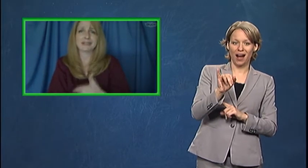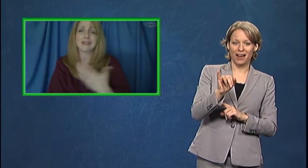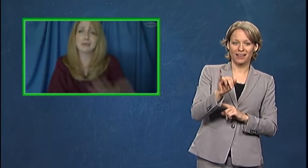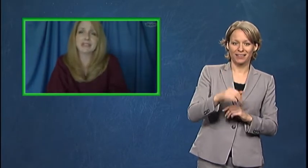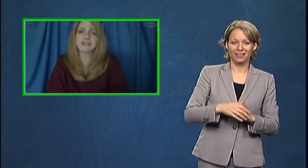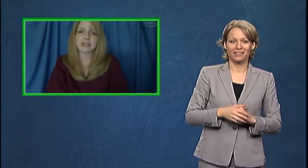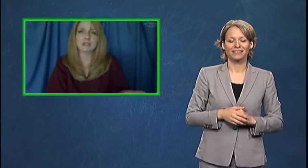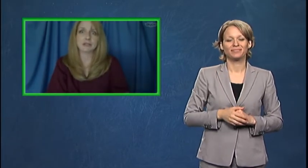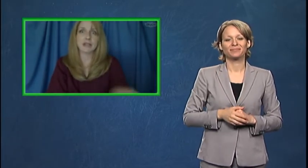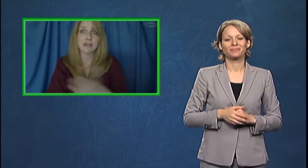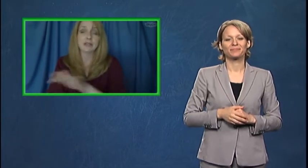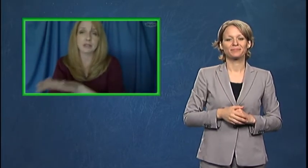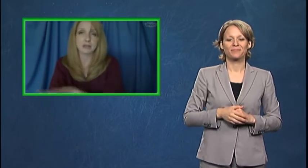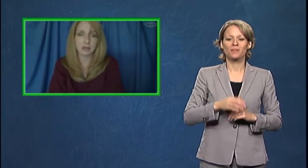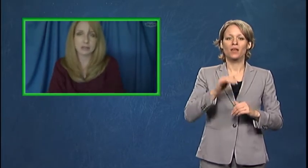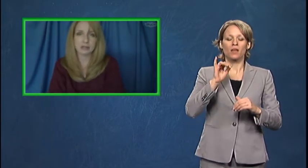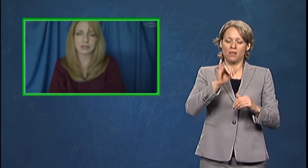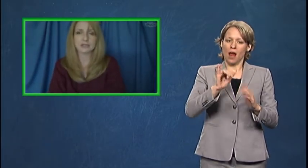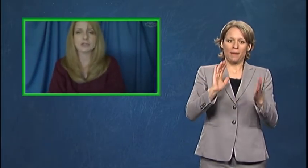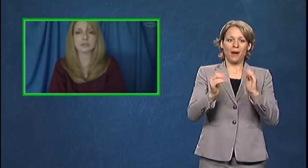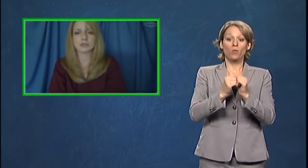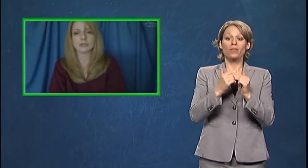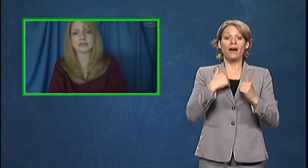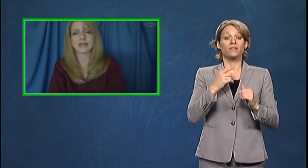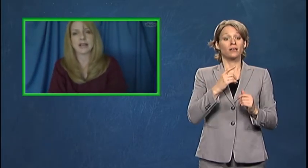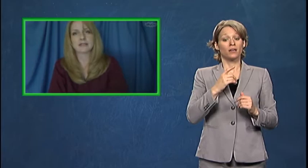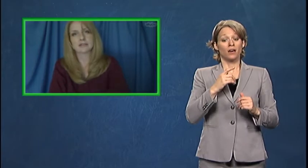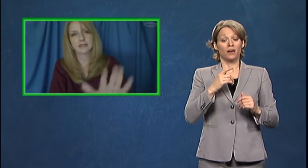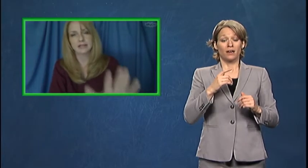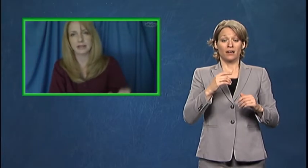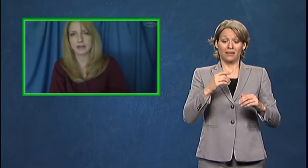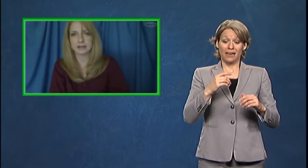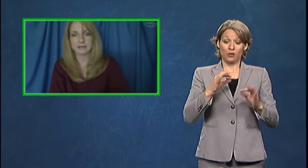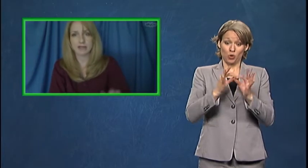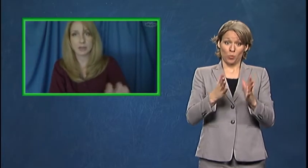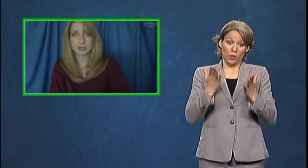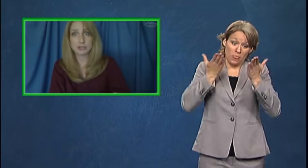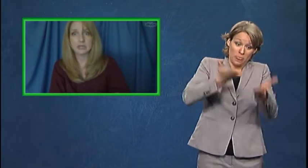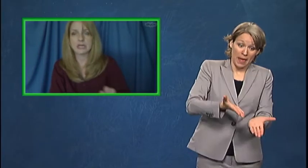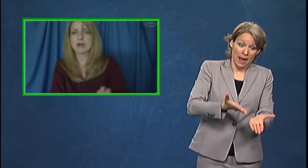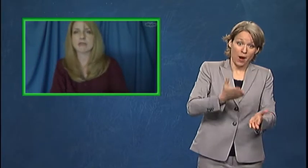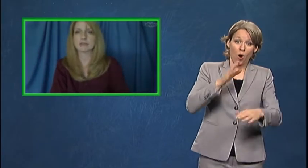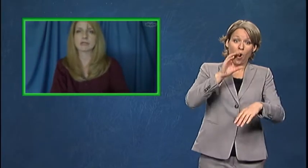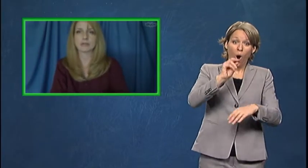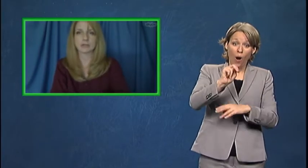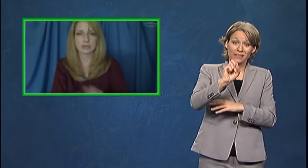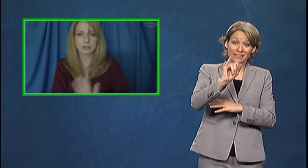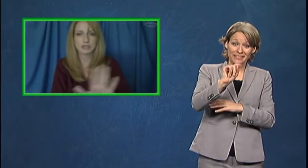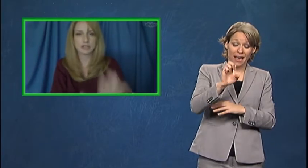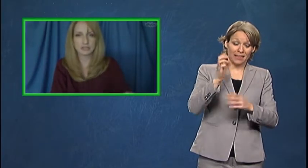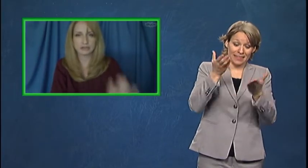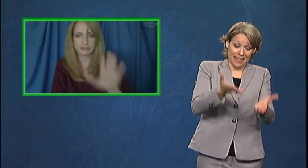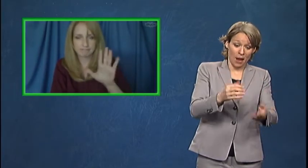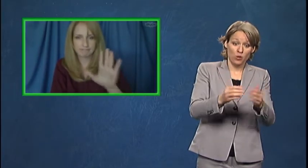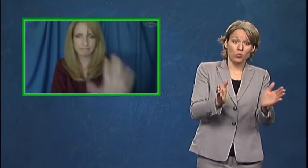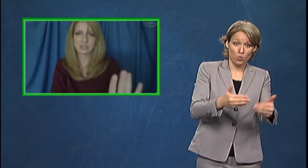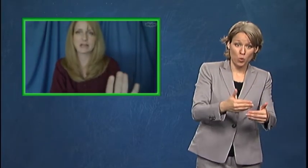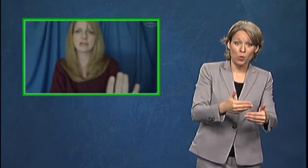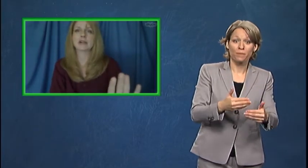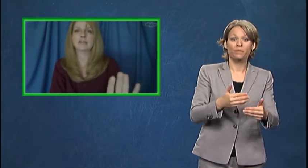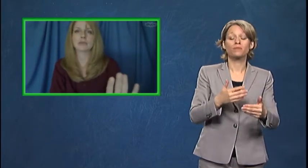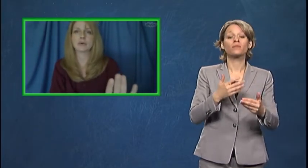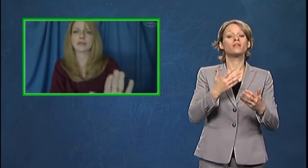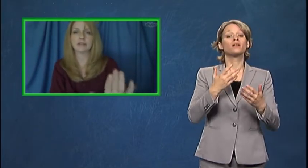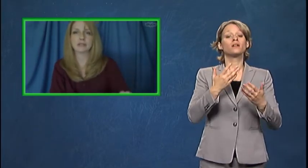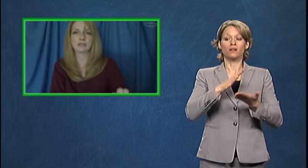say the only advantage over having an on-site interpreter is that sight line, the opportunity offers for a good, clear sight